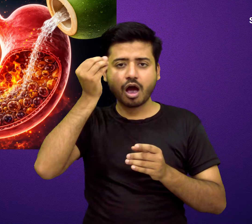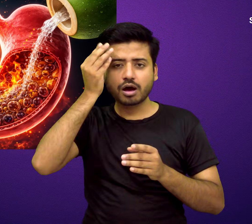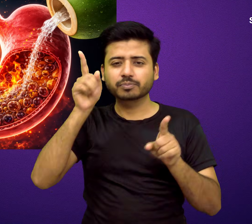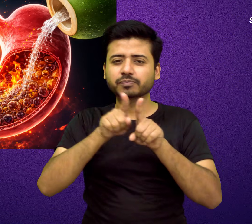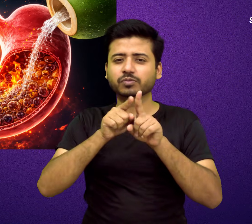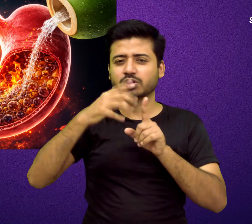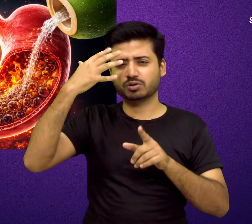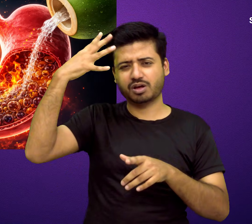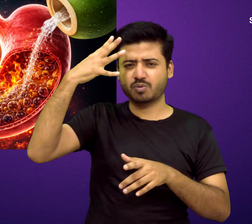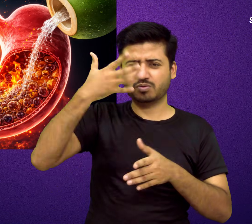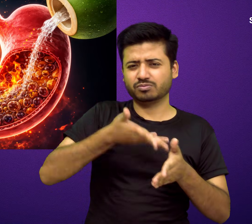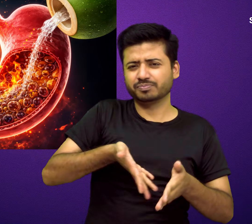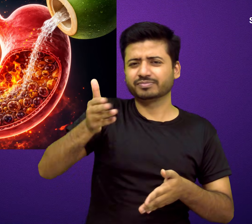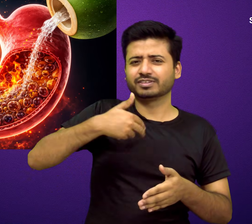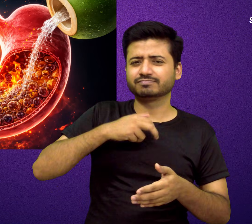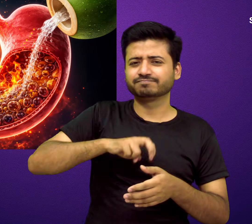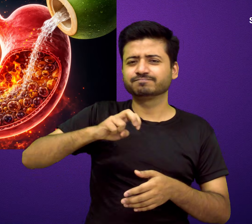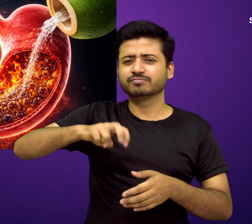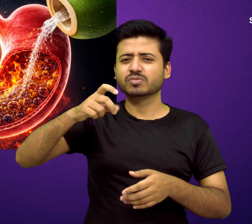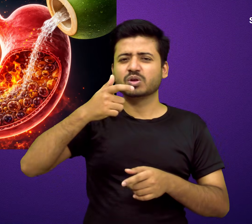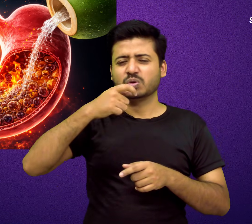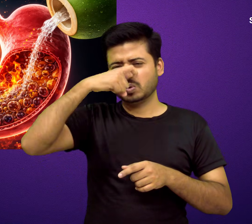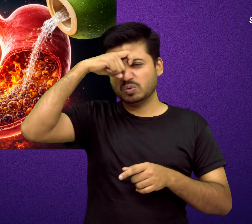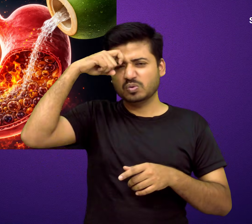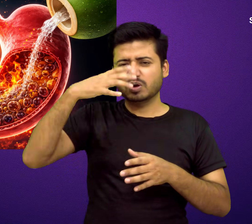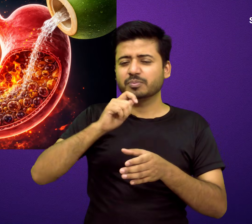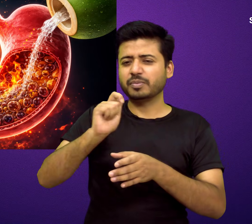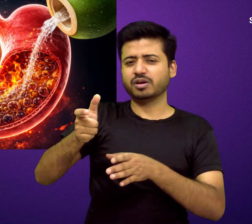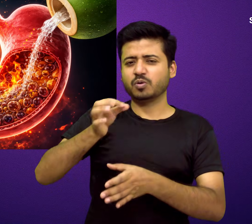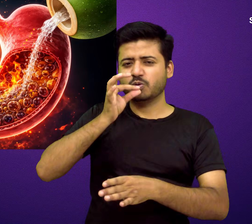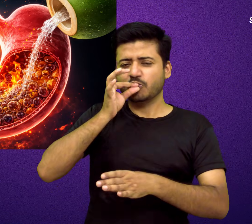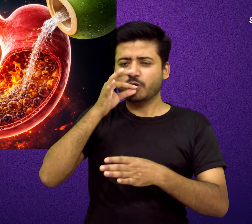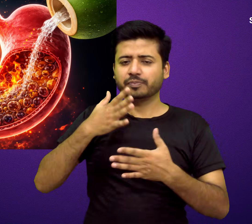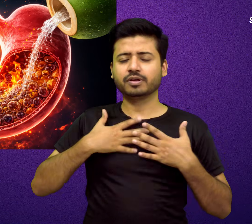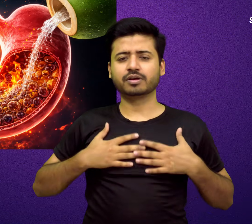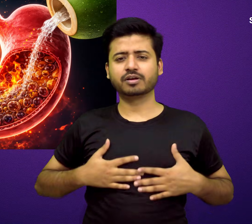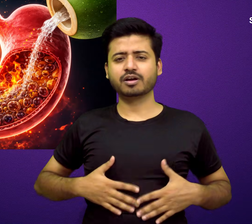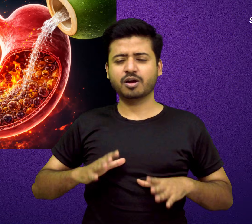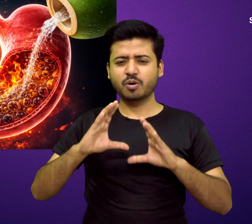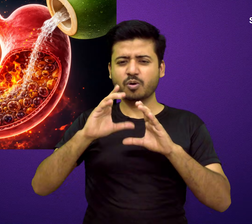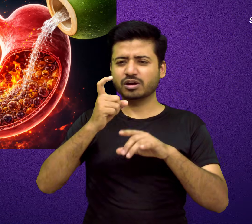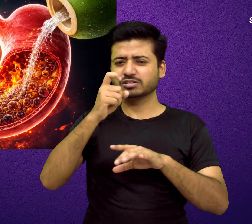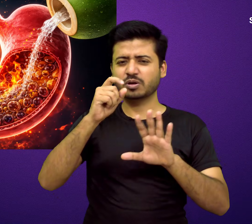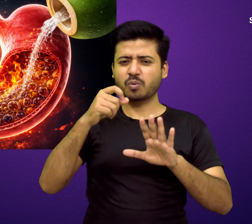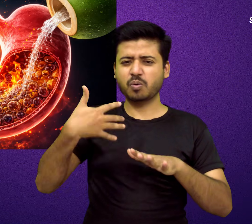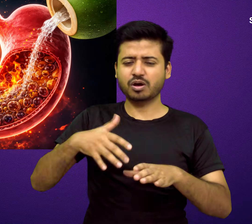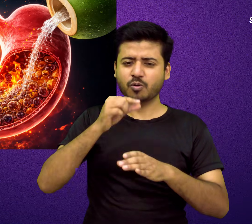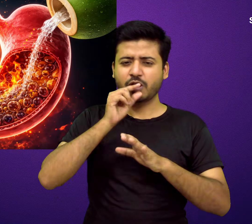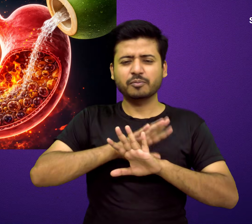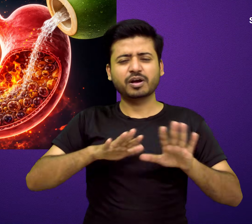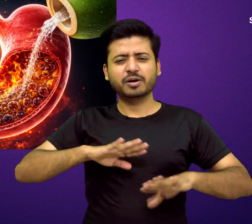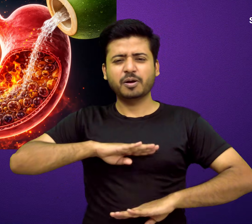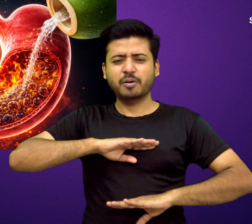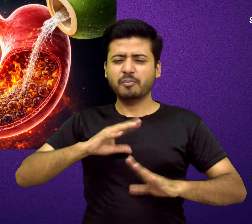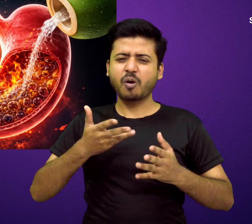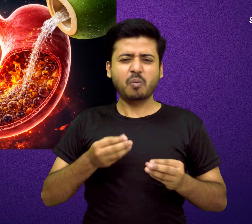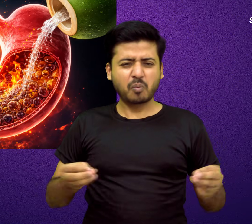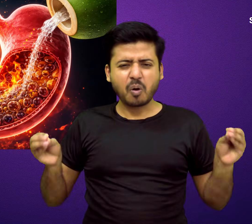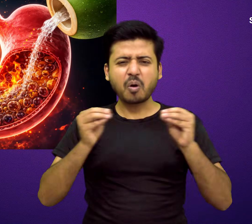your intestines, drawing in excess water and causing sudden diarrhea. When to seek immediate medical care while a normal stomach ache should